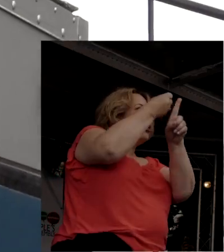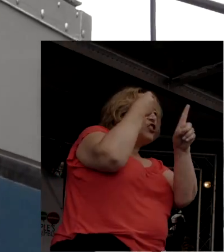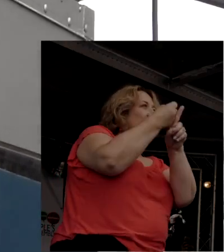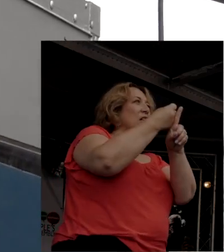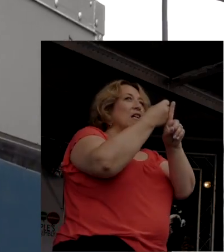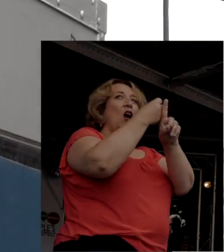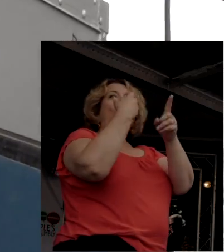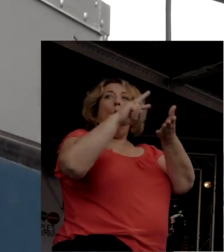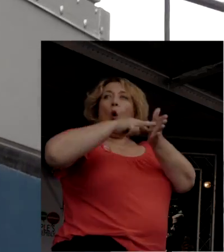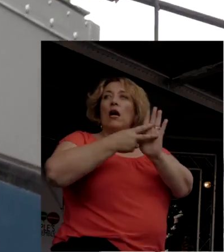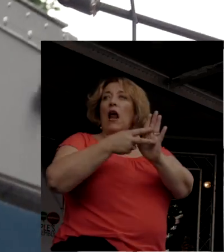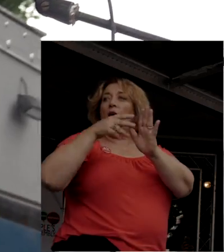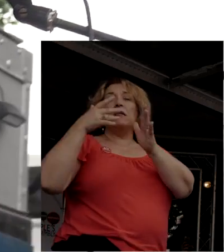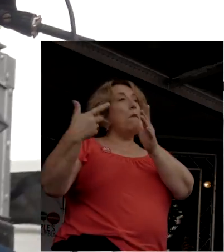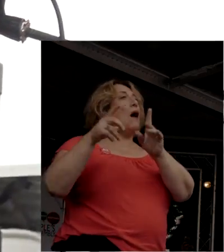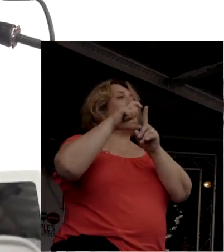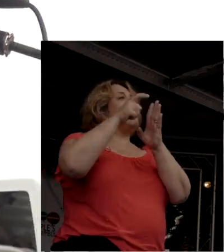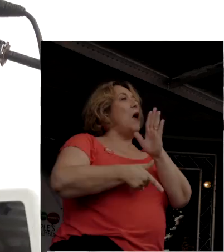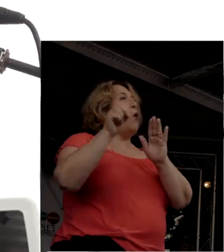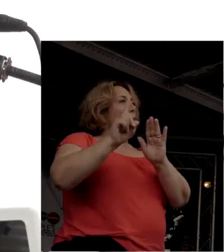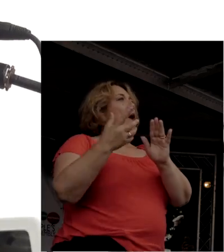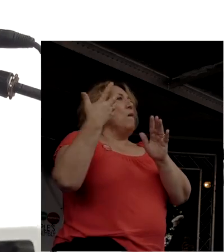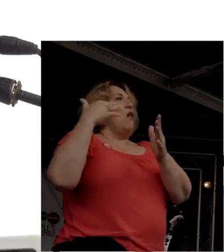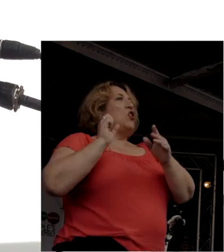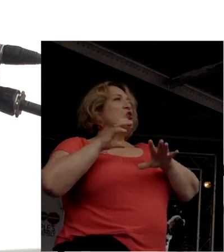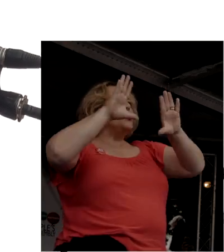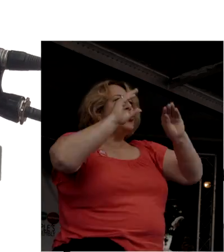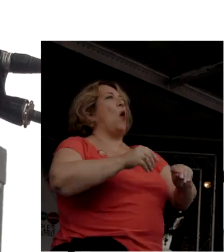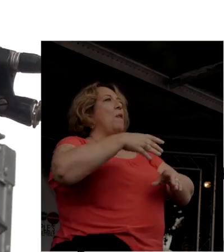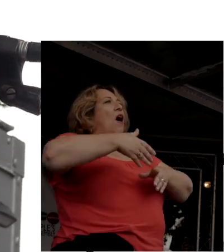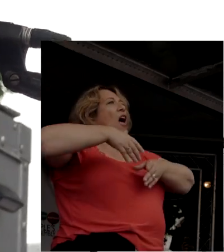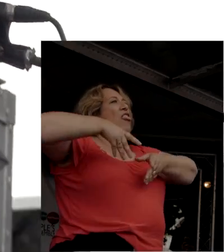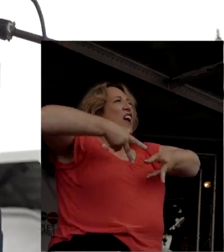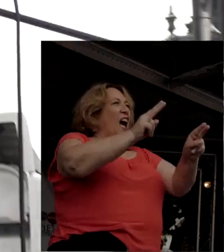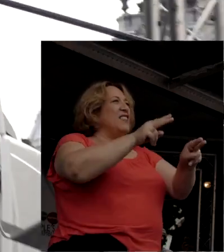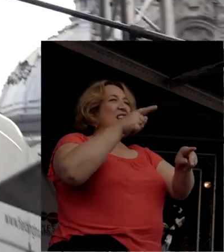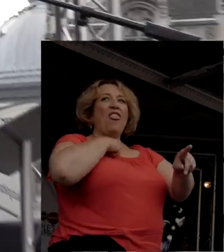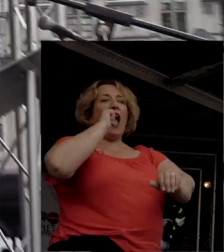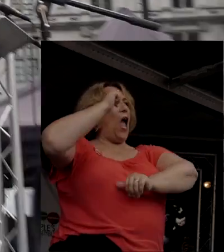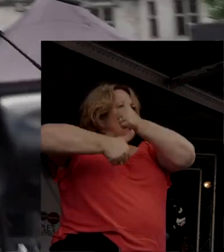organised by disabled people against the cuts who are heroes and heroines this movement.